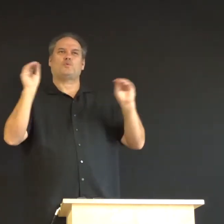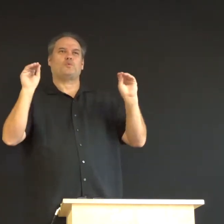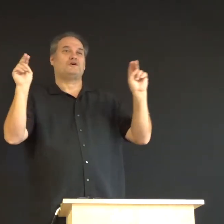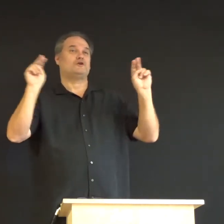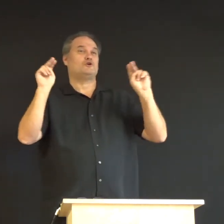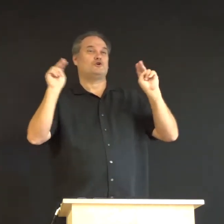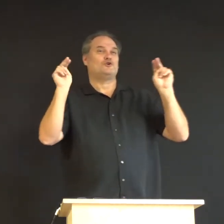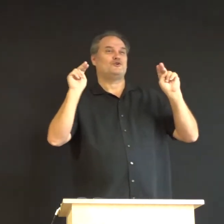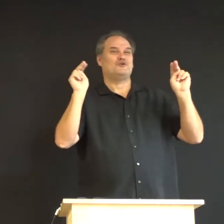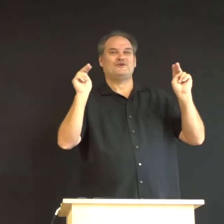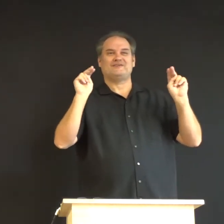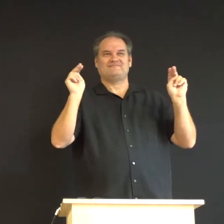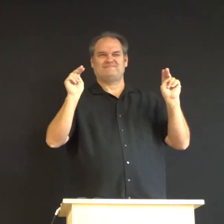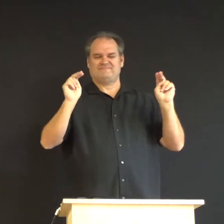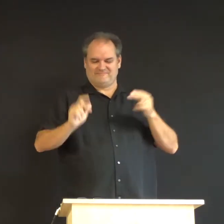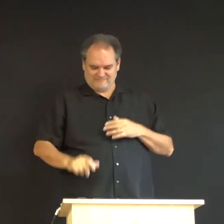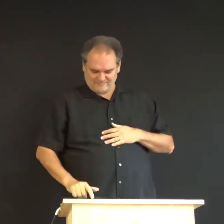Now, there is no neutral ground.